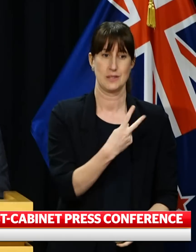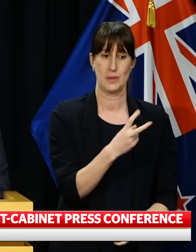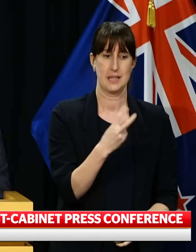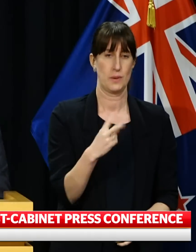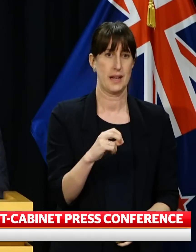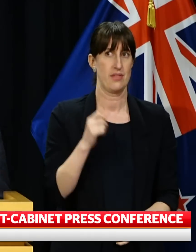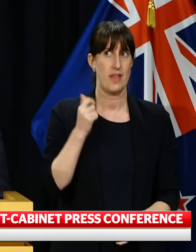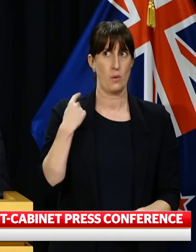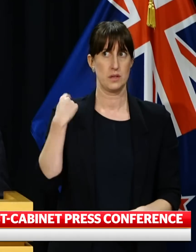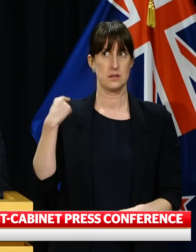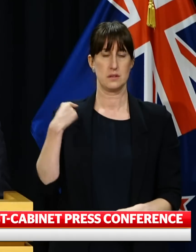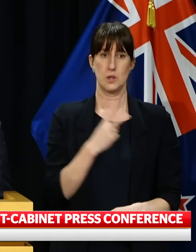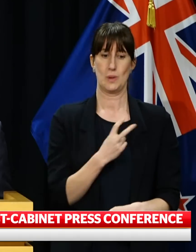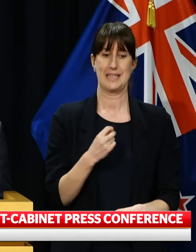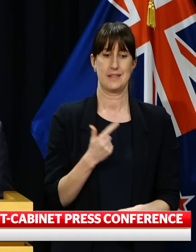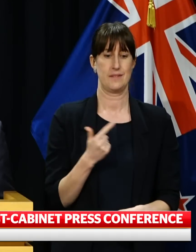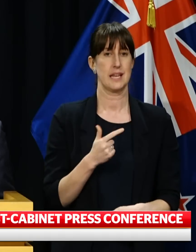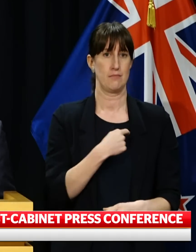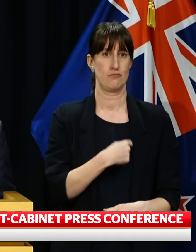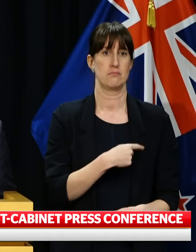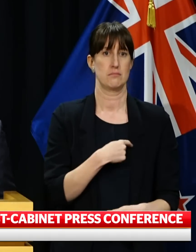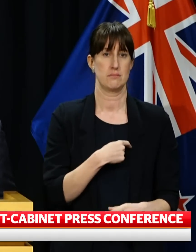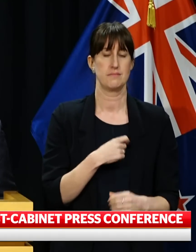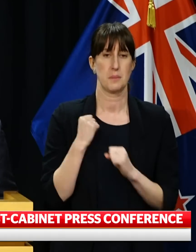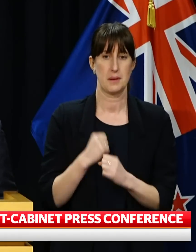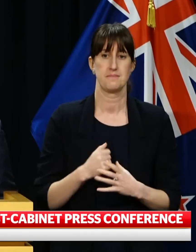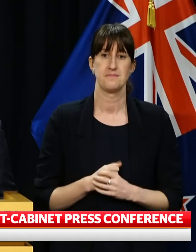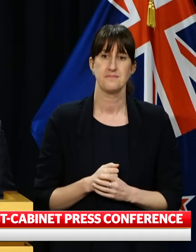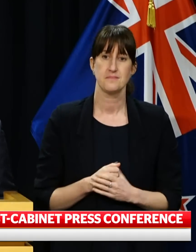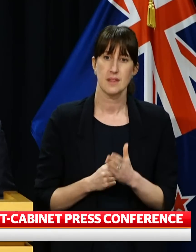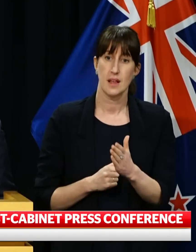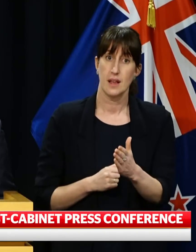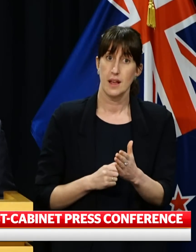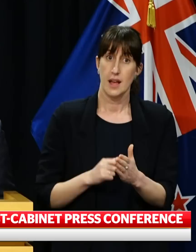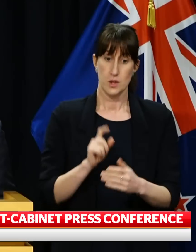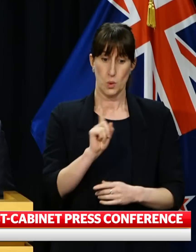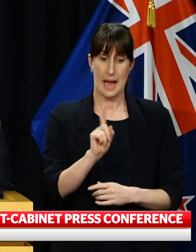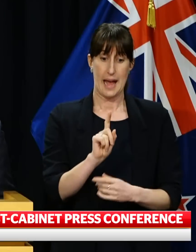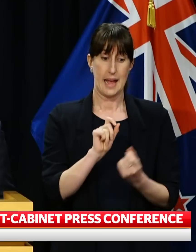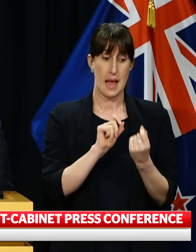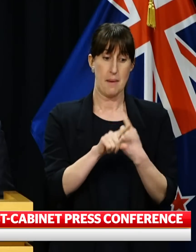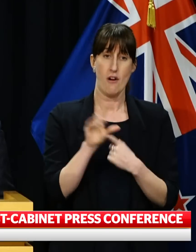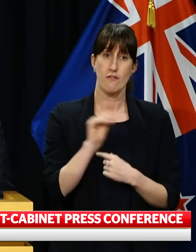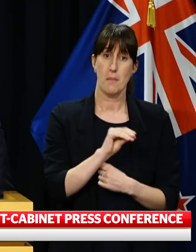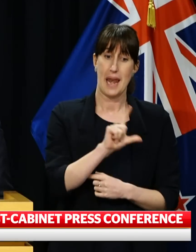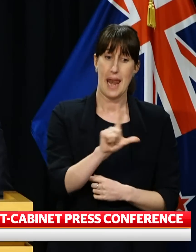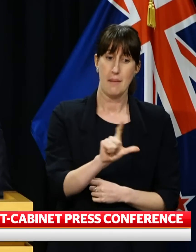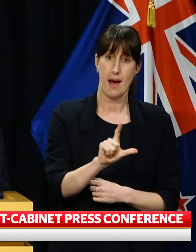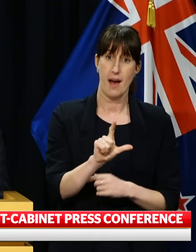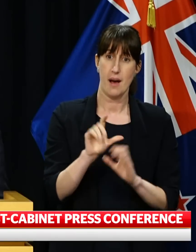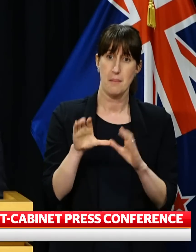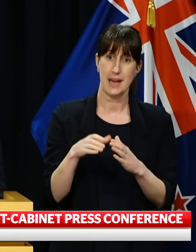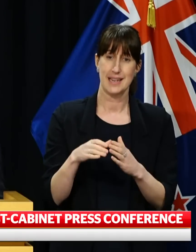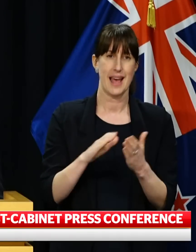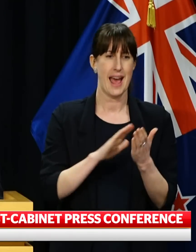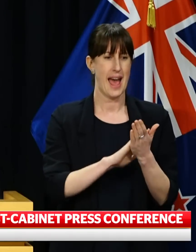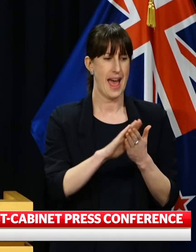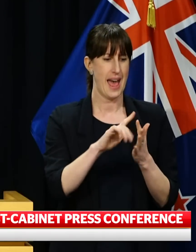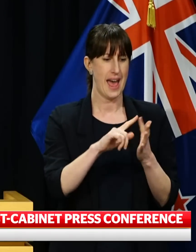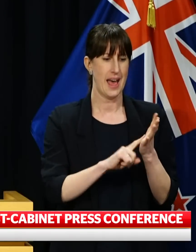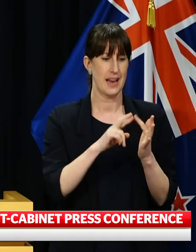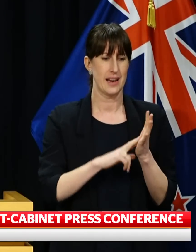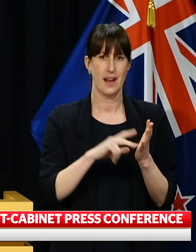was a 2017 commitment. The Labour Party sent out an email earlier today saying Helen Clark had pledged to match dollar for dollar any pledges. I think it was up